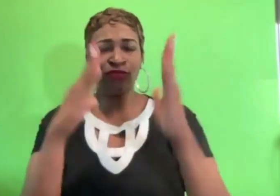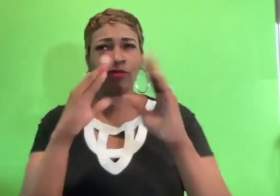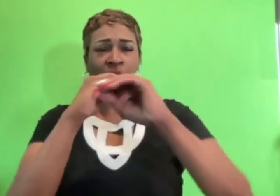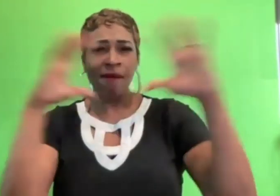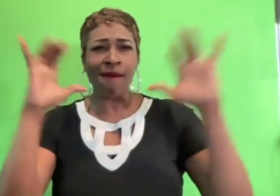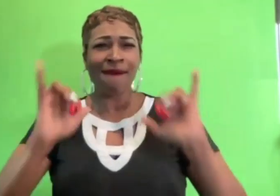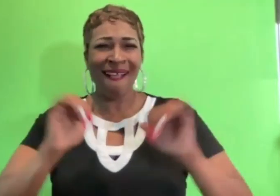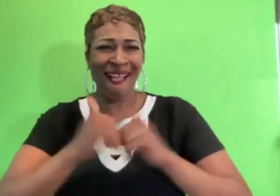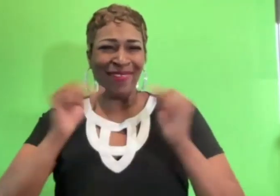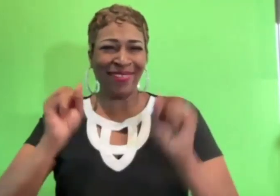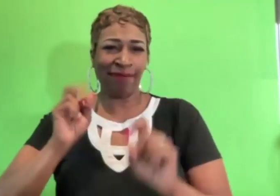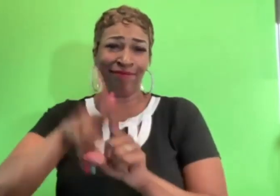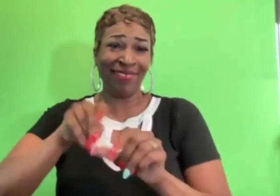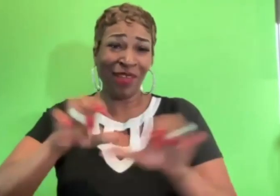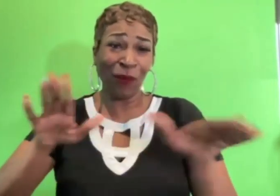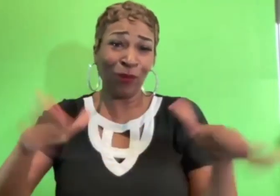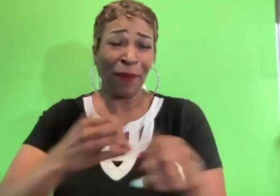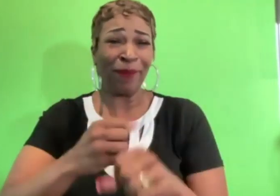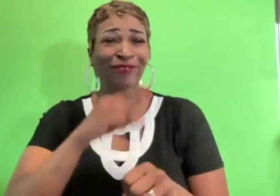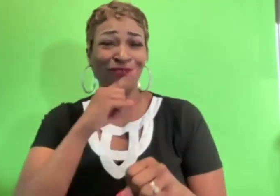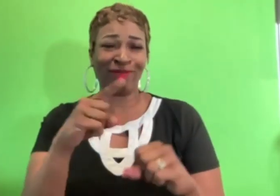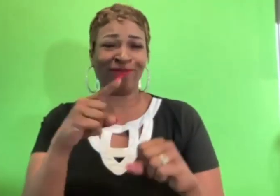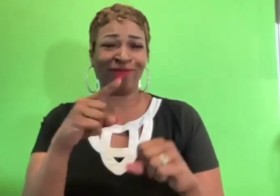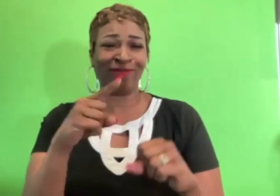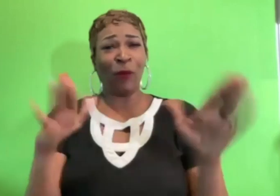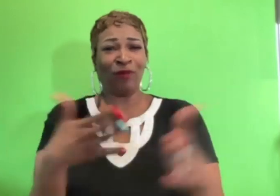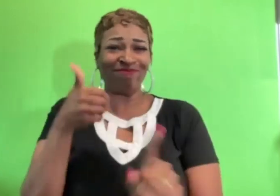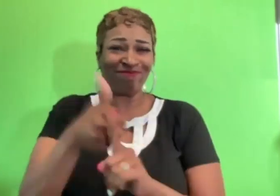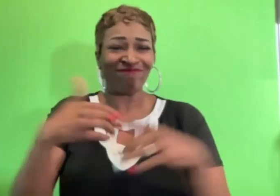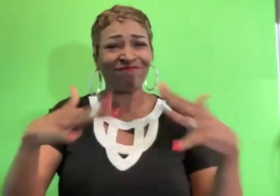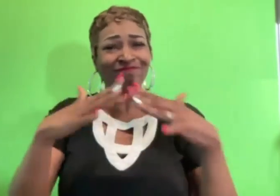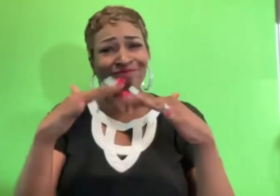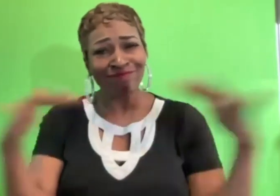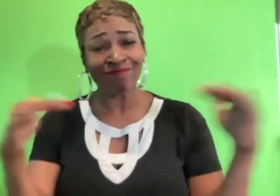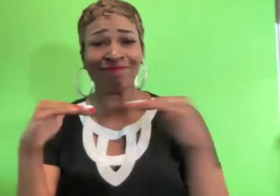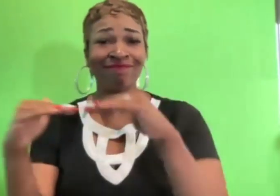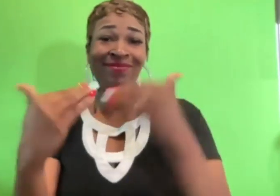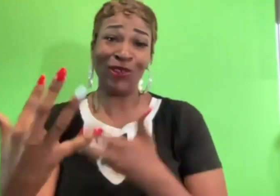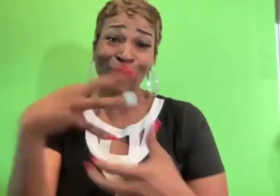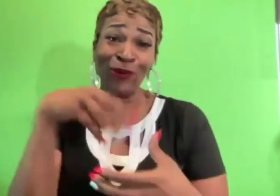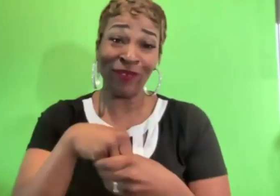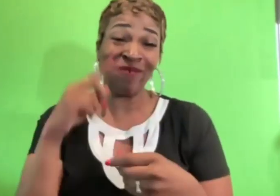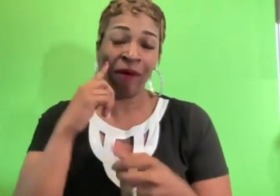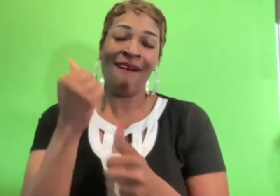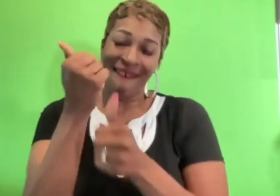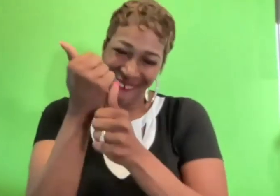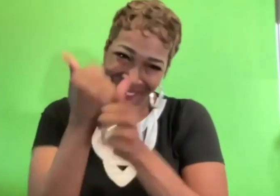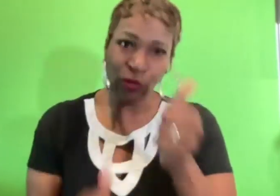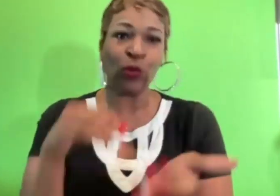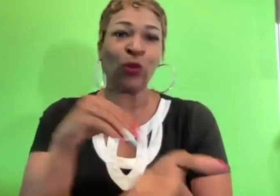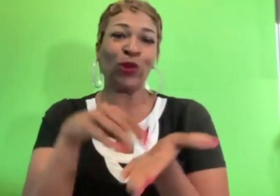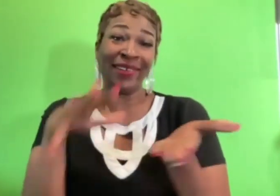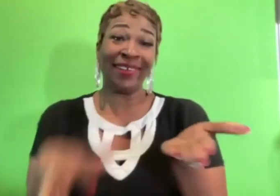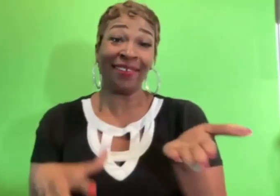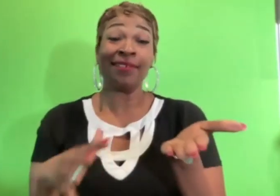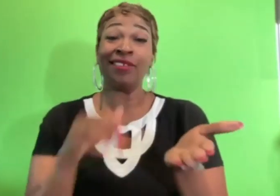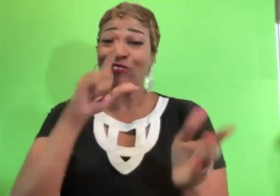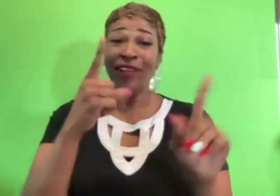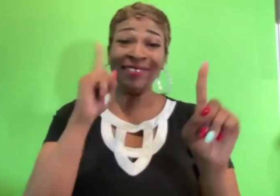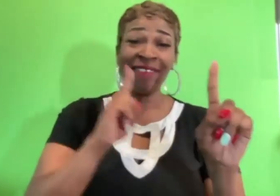These are wonderful examples about how we can apply this in the classroom and create diversity and inclusion to make sure that